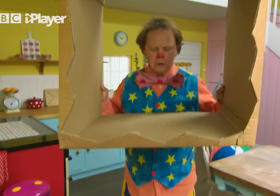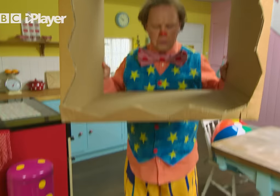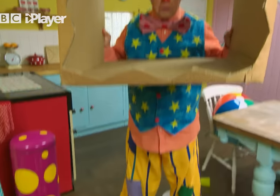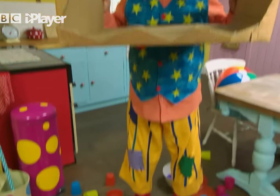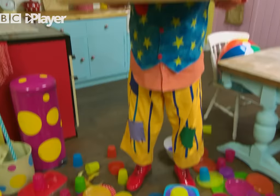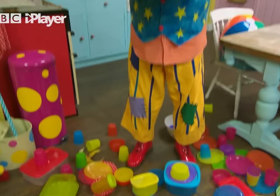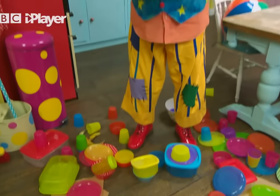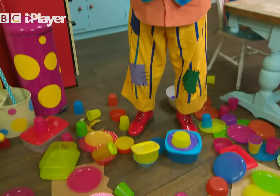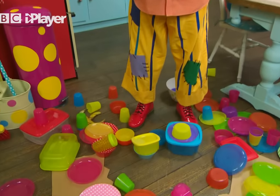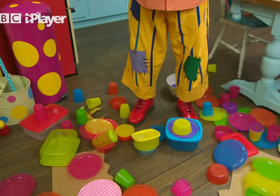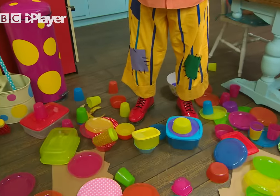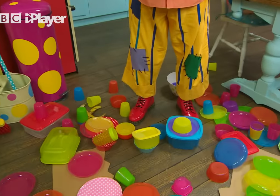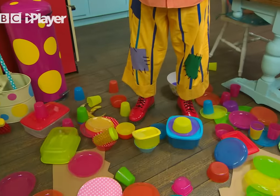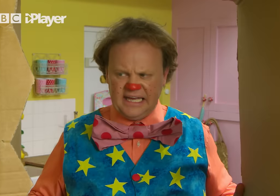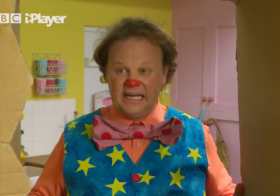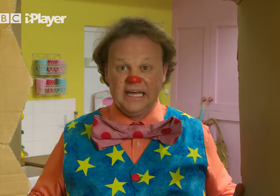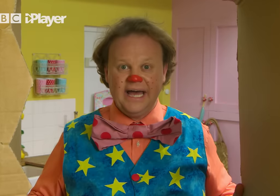The box has broken.